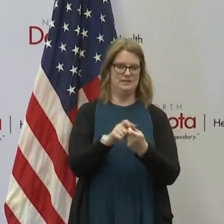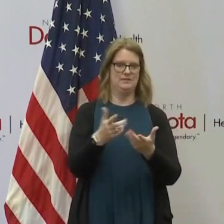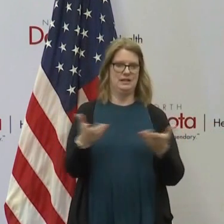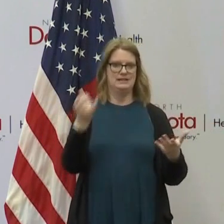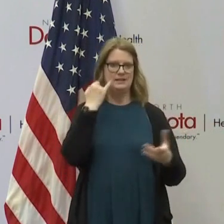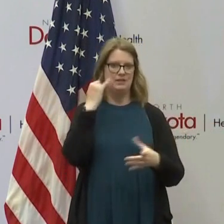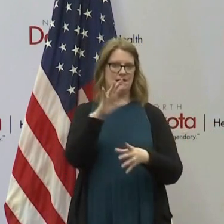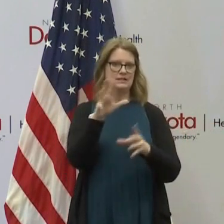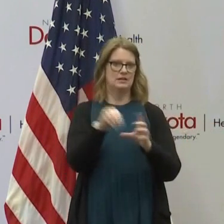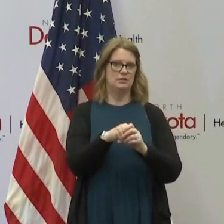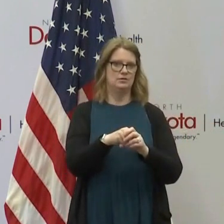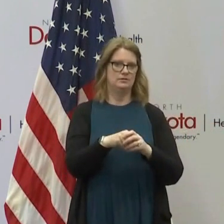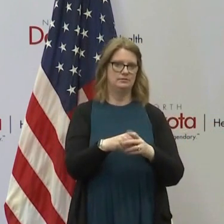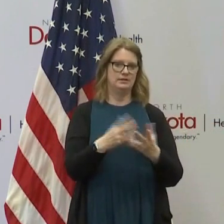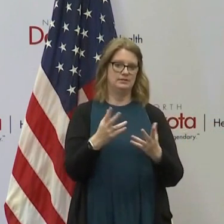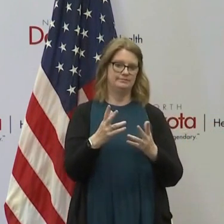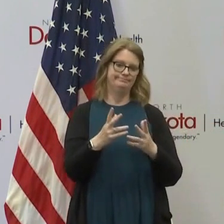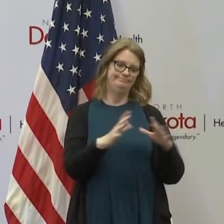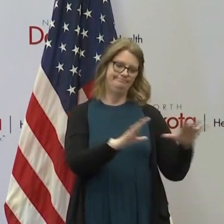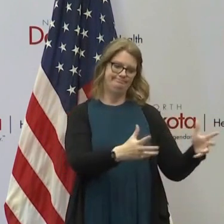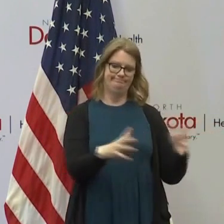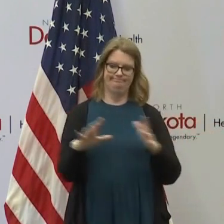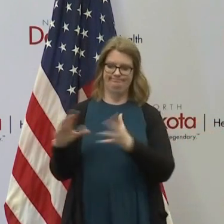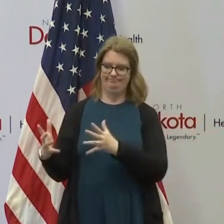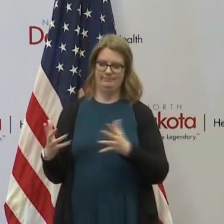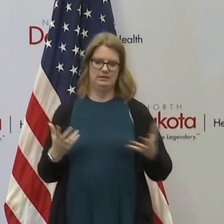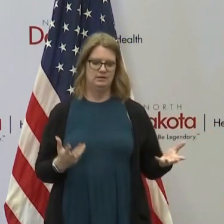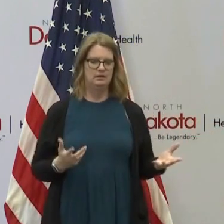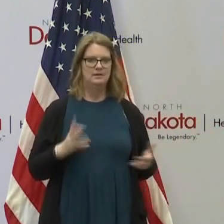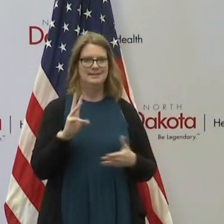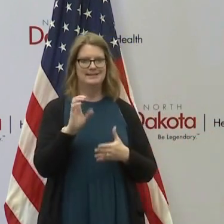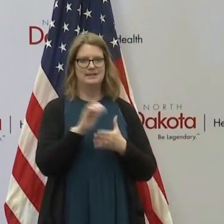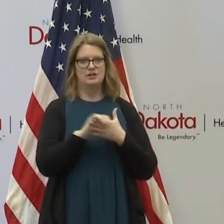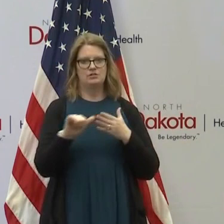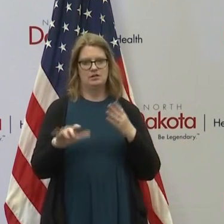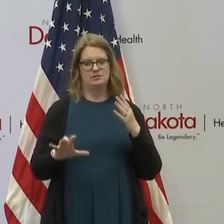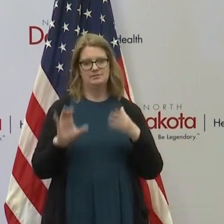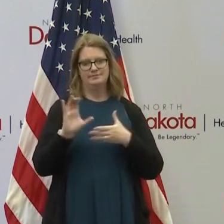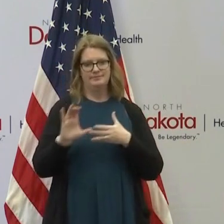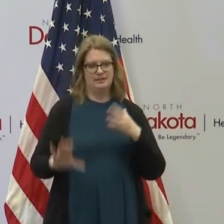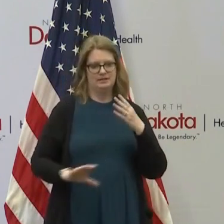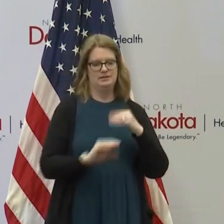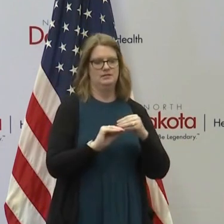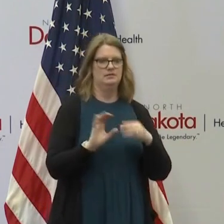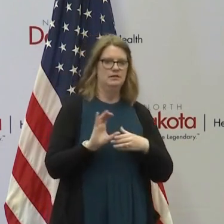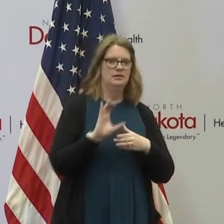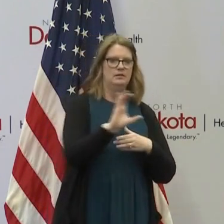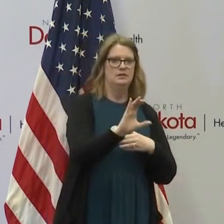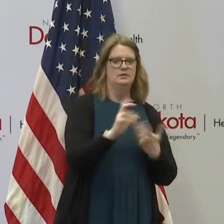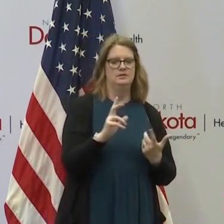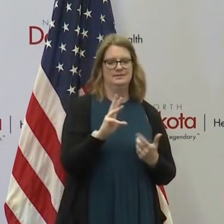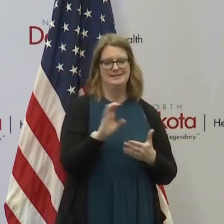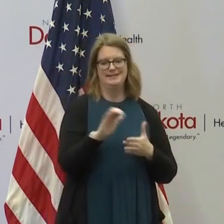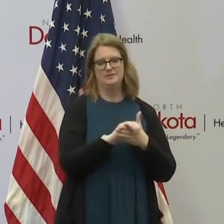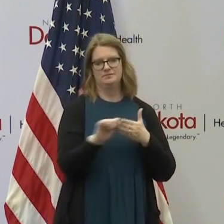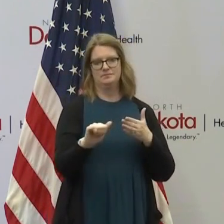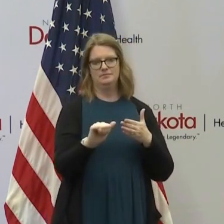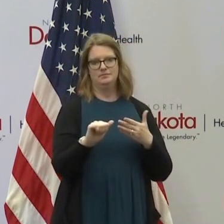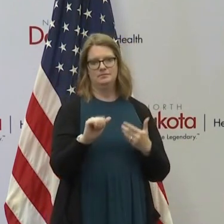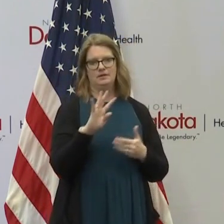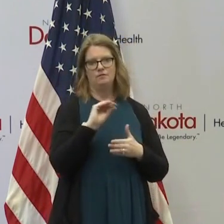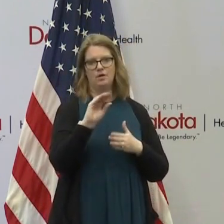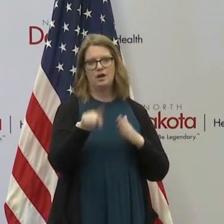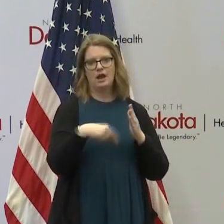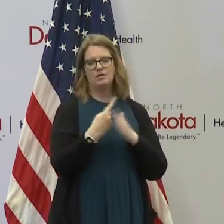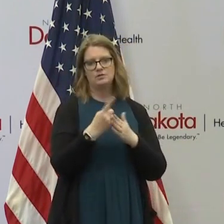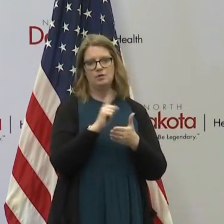included or not. People view differently about it, and people say, where'd the $600 come from? Well, $600 is 40 hours